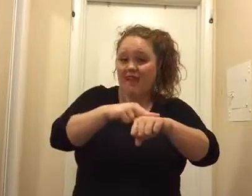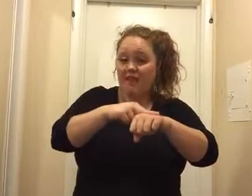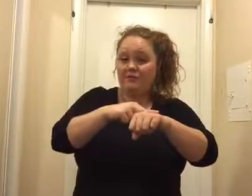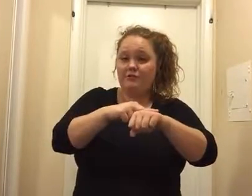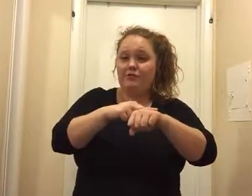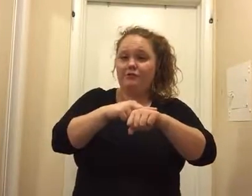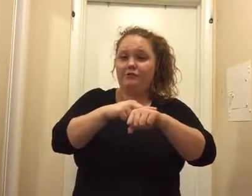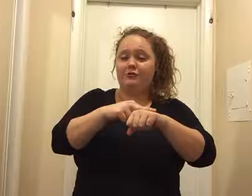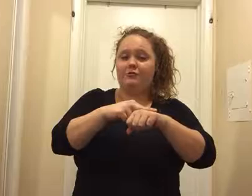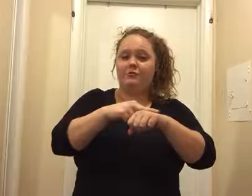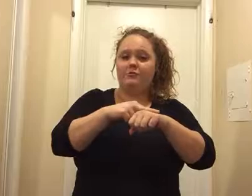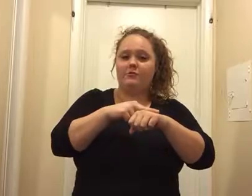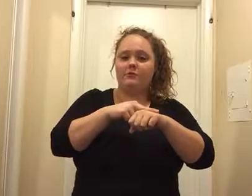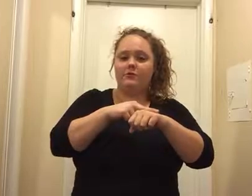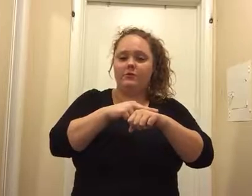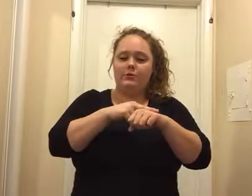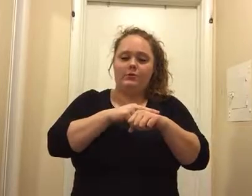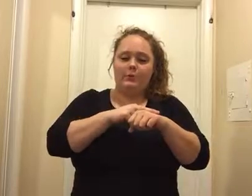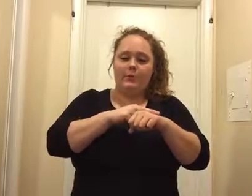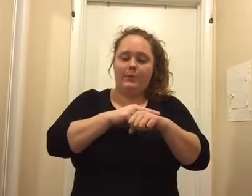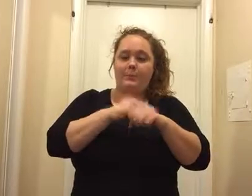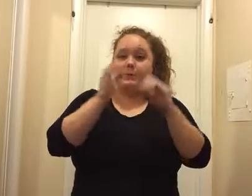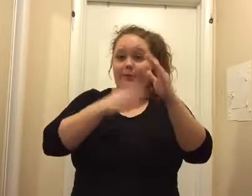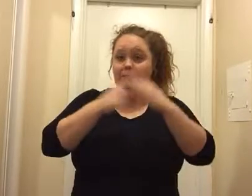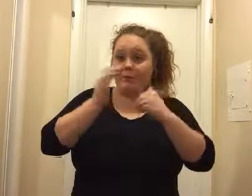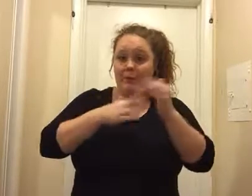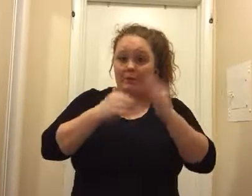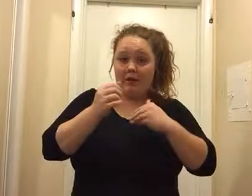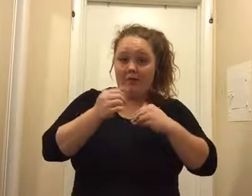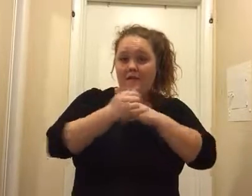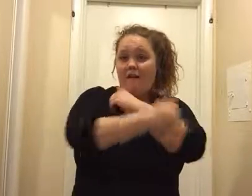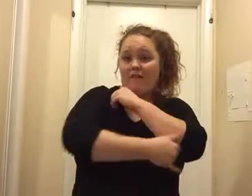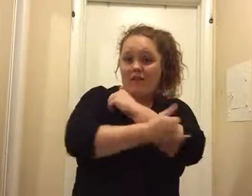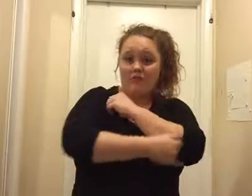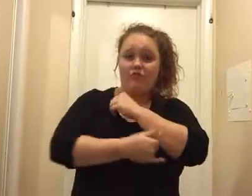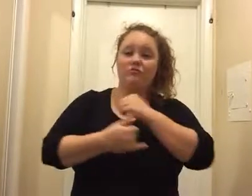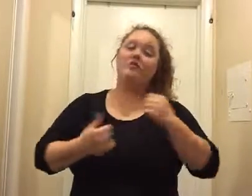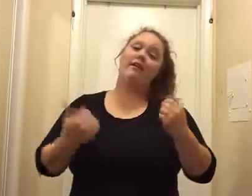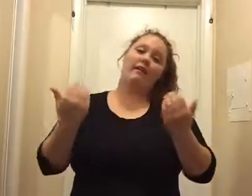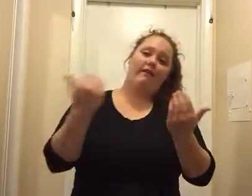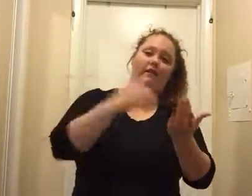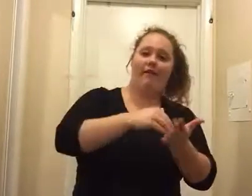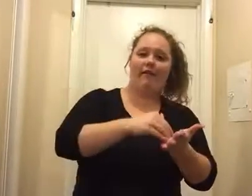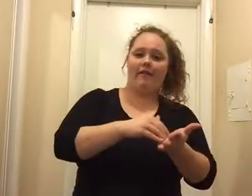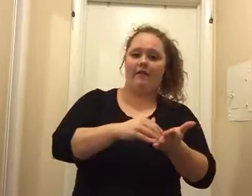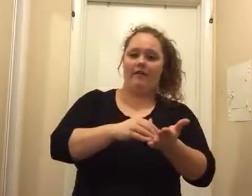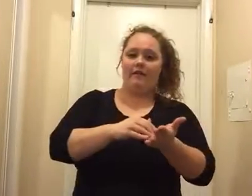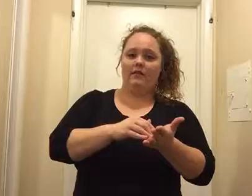our country and restore its promise for all of our people.